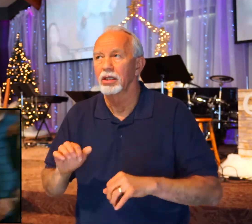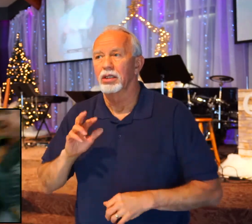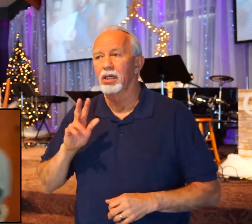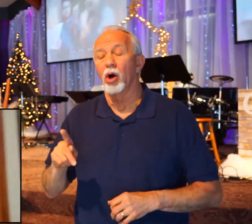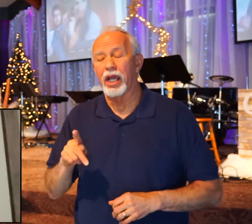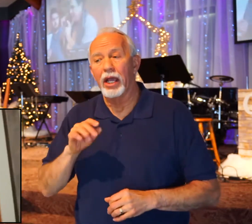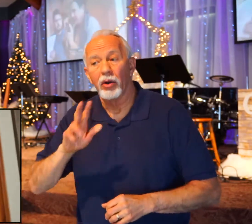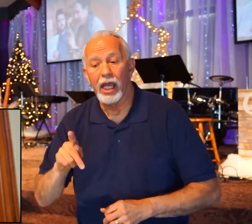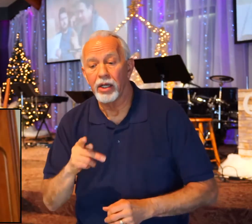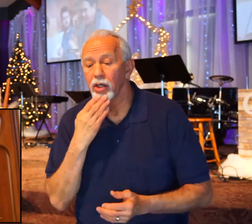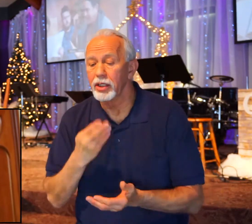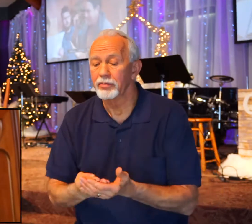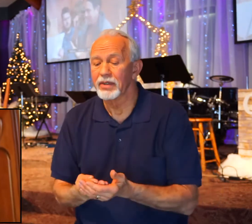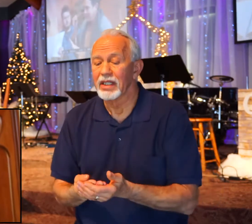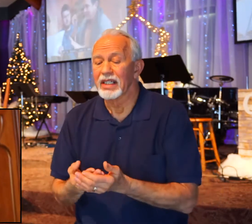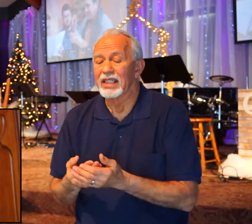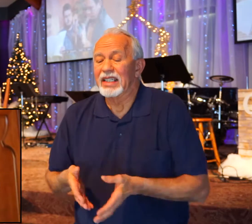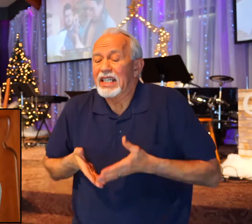Okay, good.